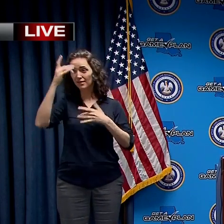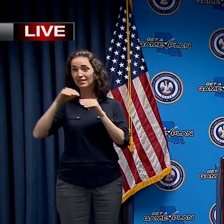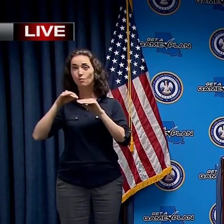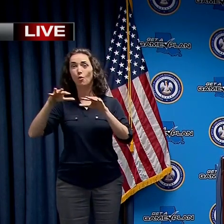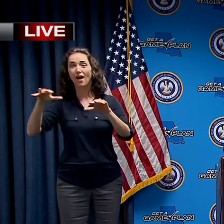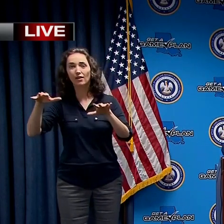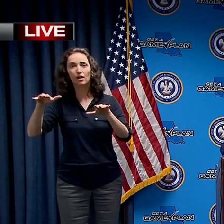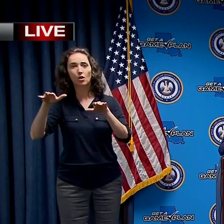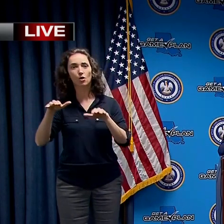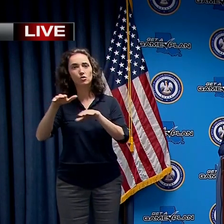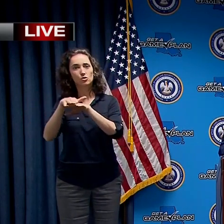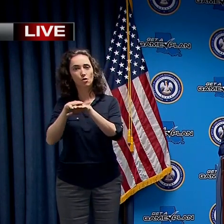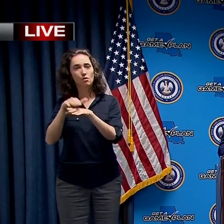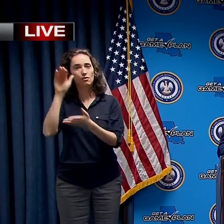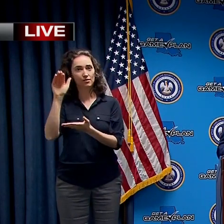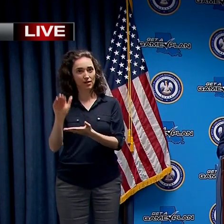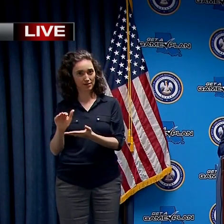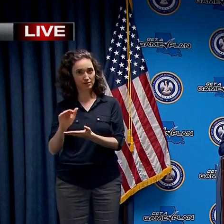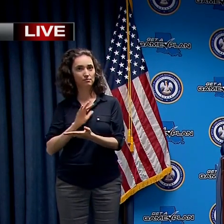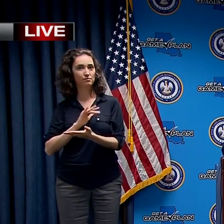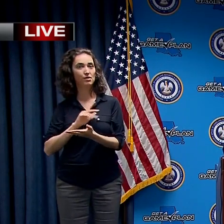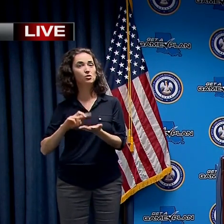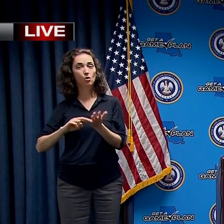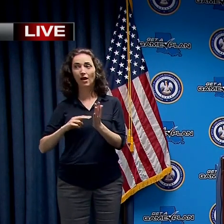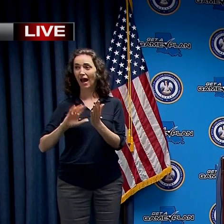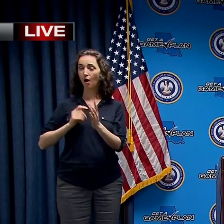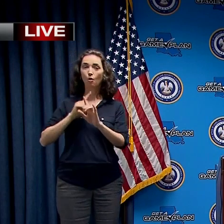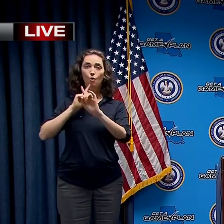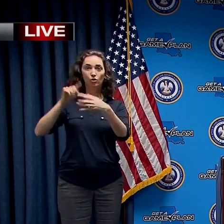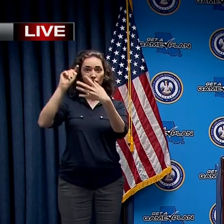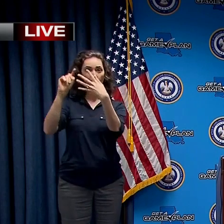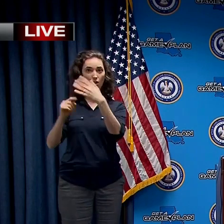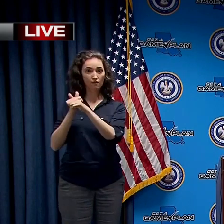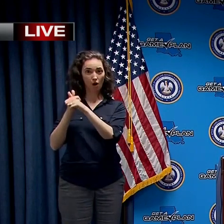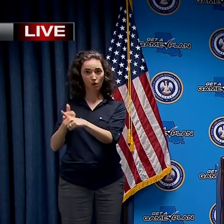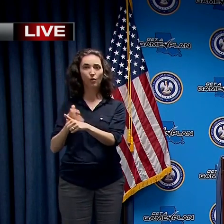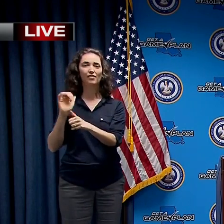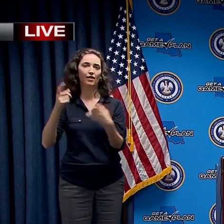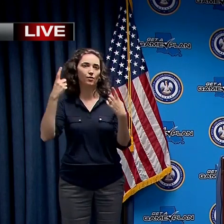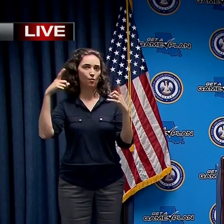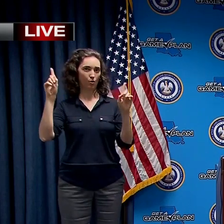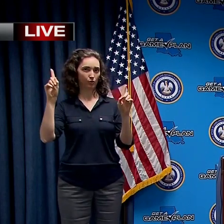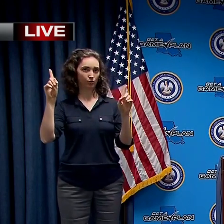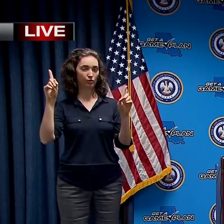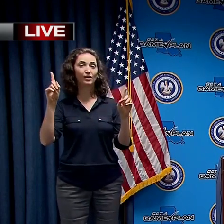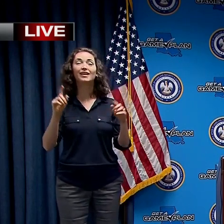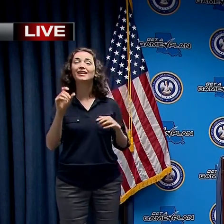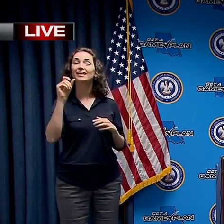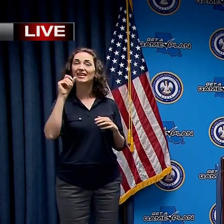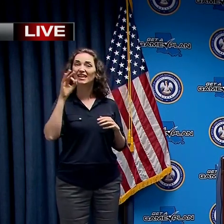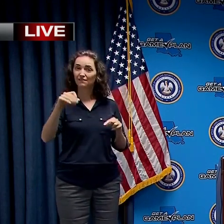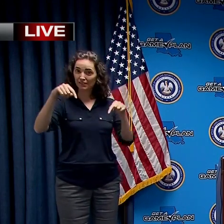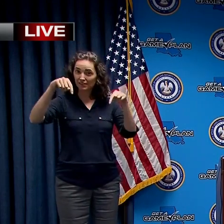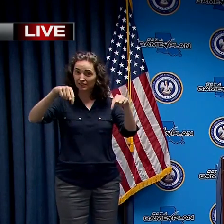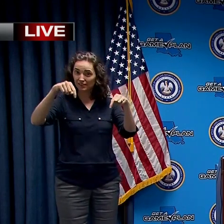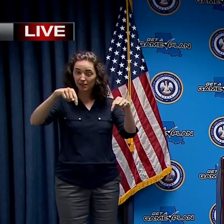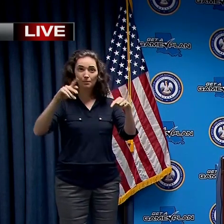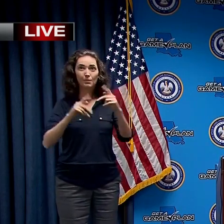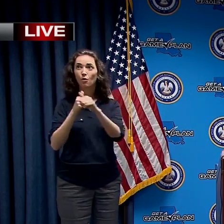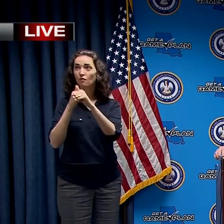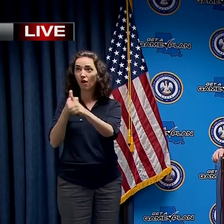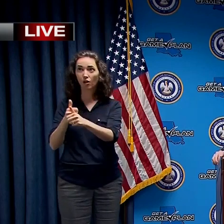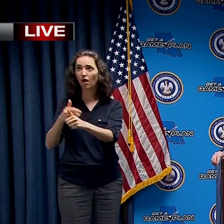actually slowed. It would be there would be more cases in Louisiana today had we not done that, and that's